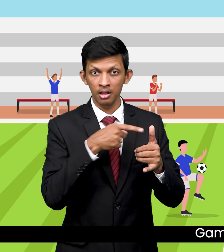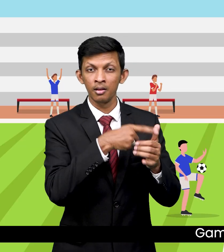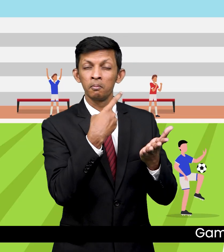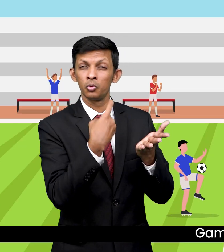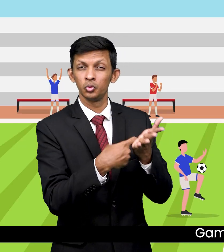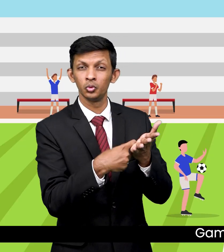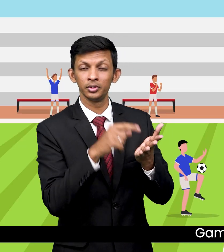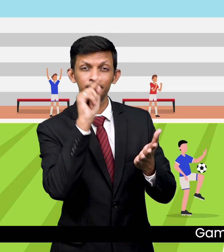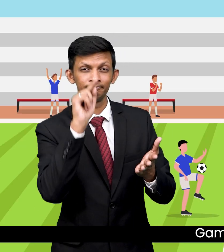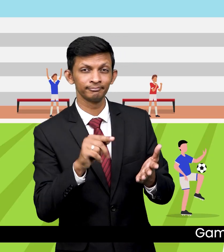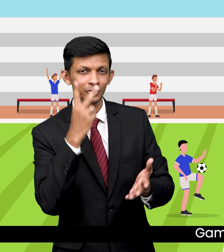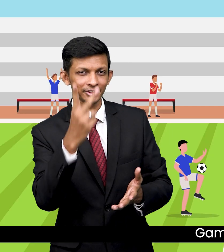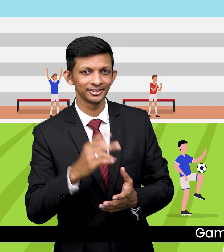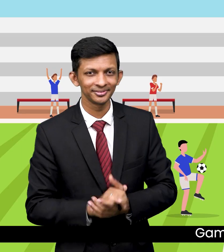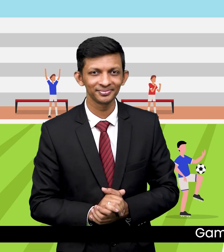Game rules.